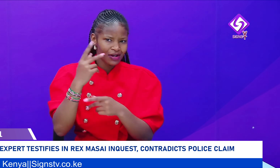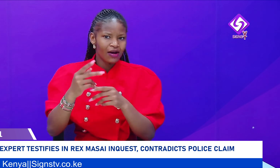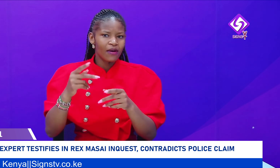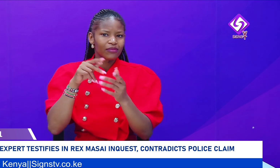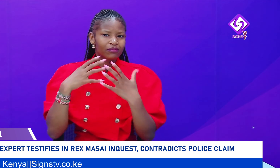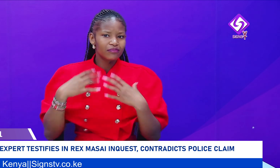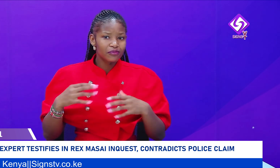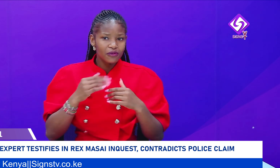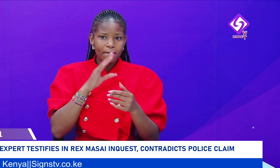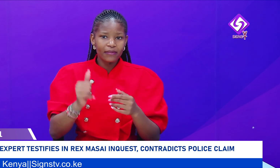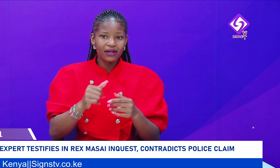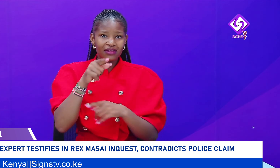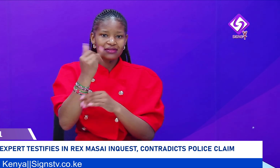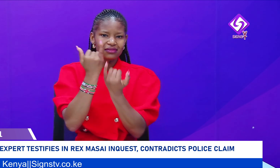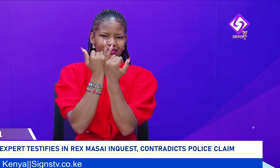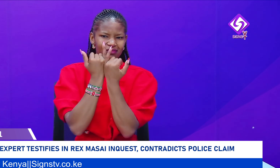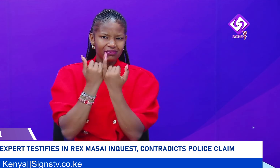Authority.